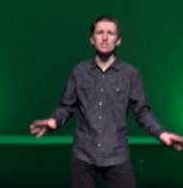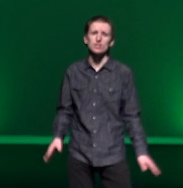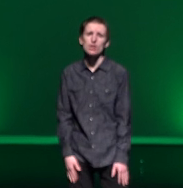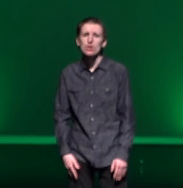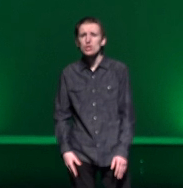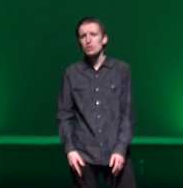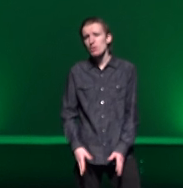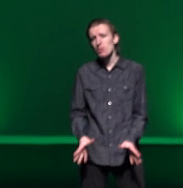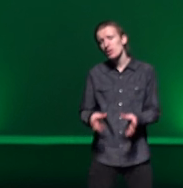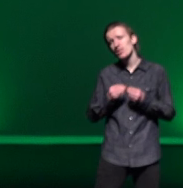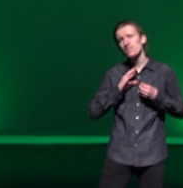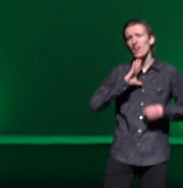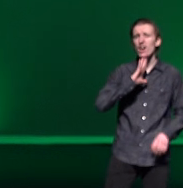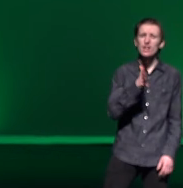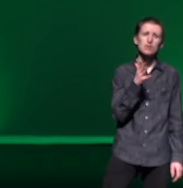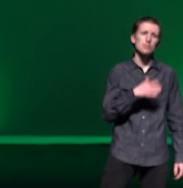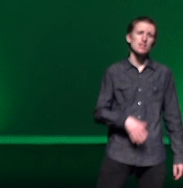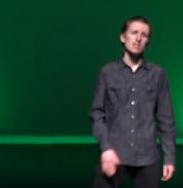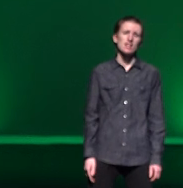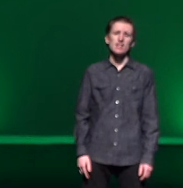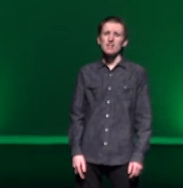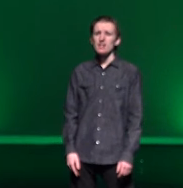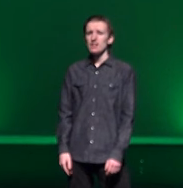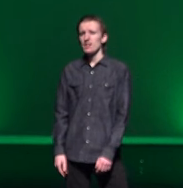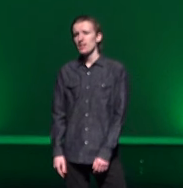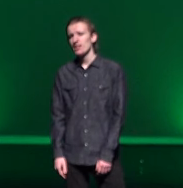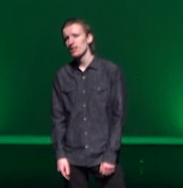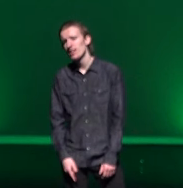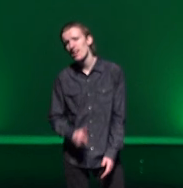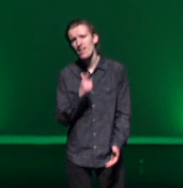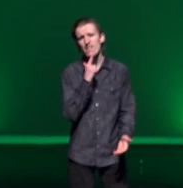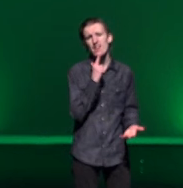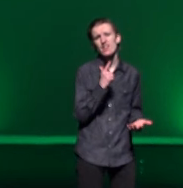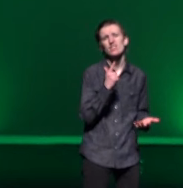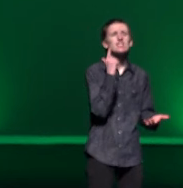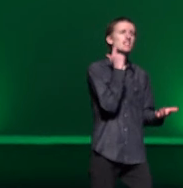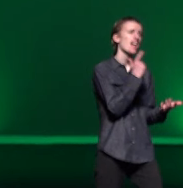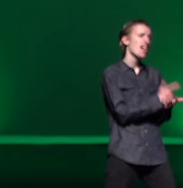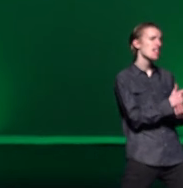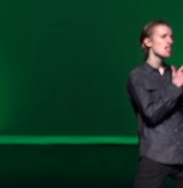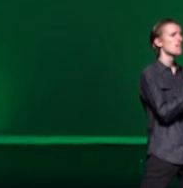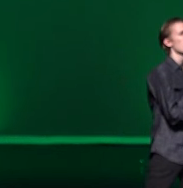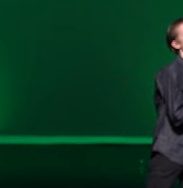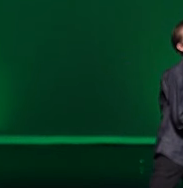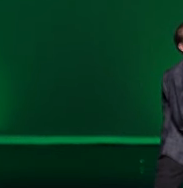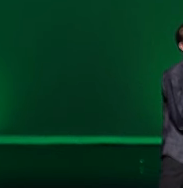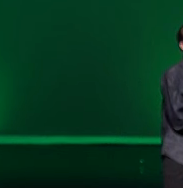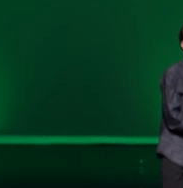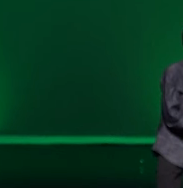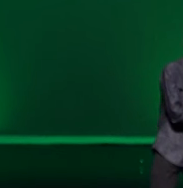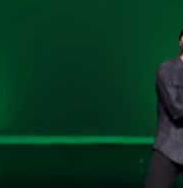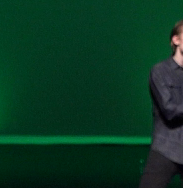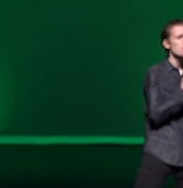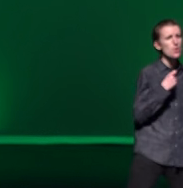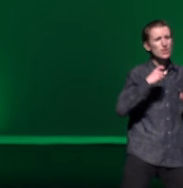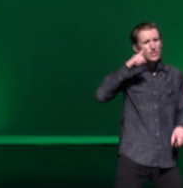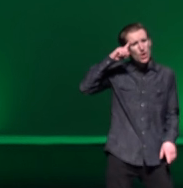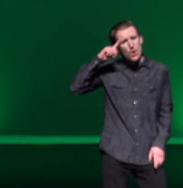But we're fine with it There's love at my friend door Short notice